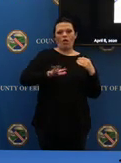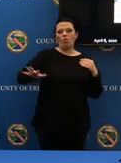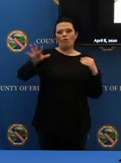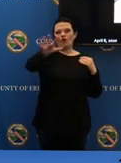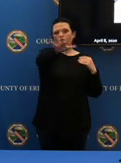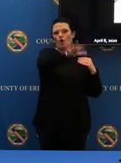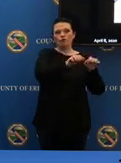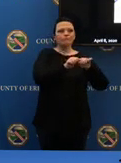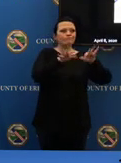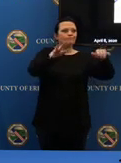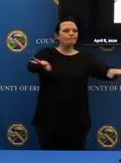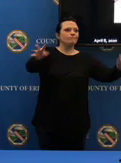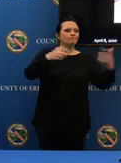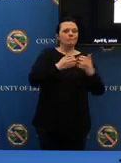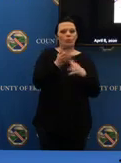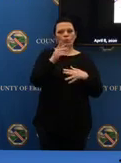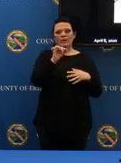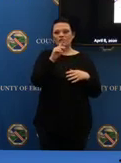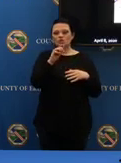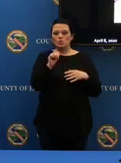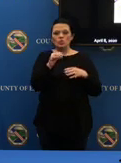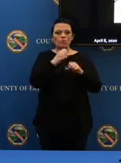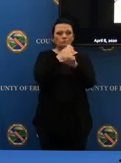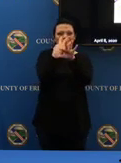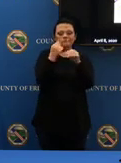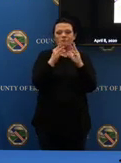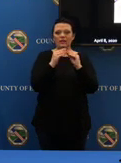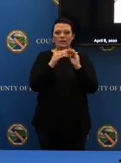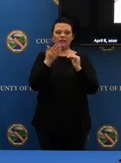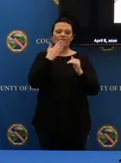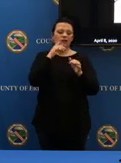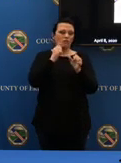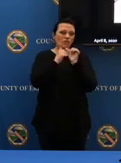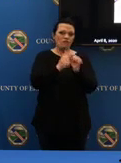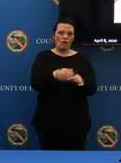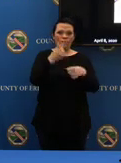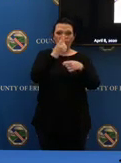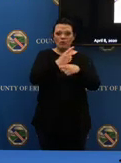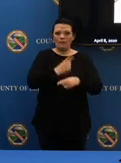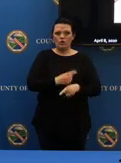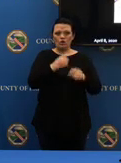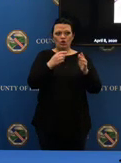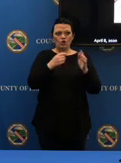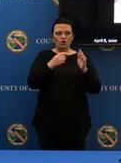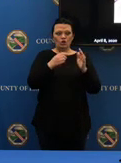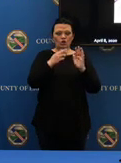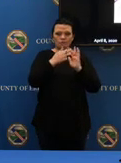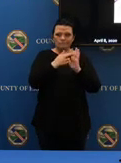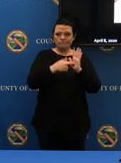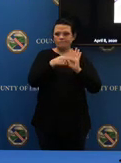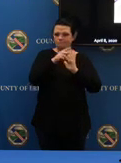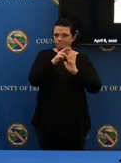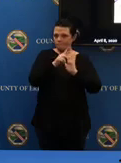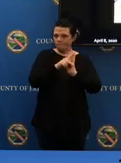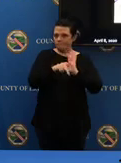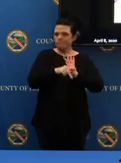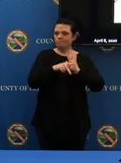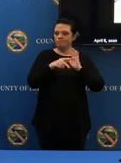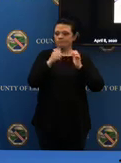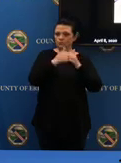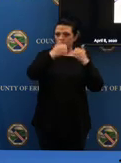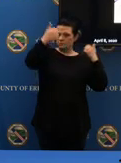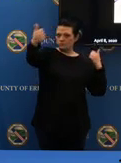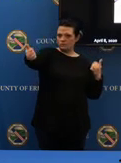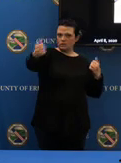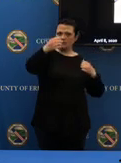meetings and the like. And I thank you for following proper guidelines with regards to physical distancing and